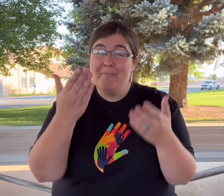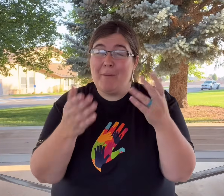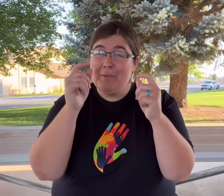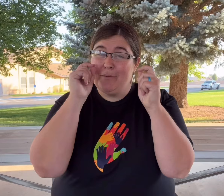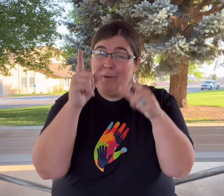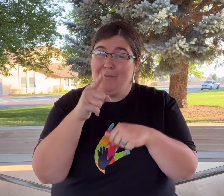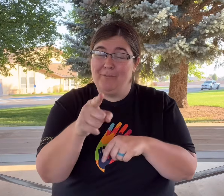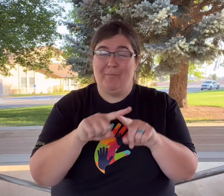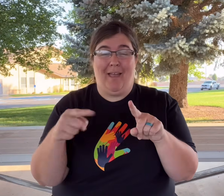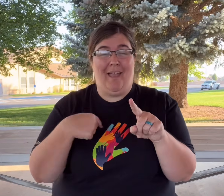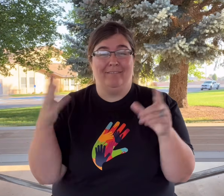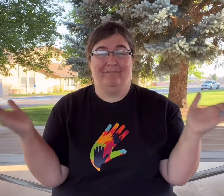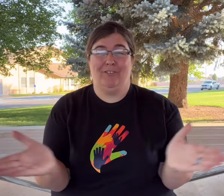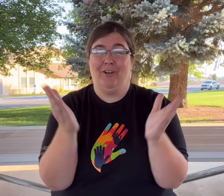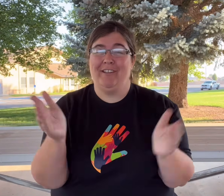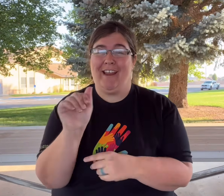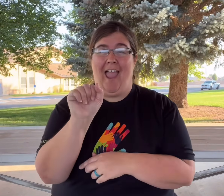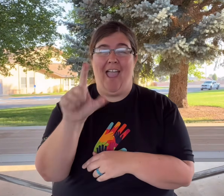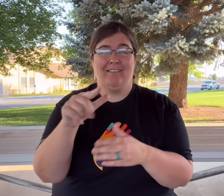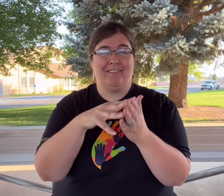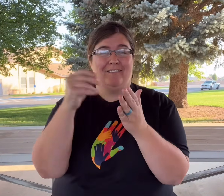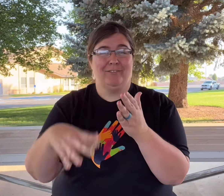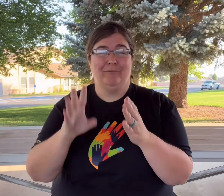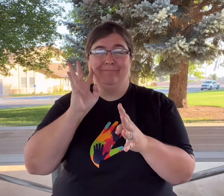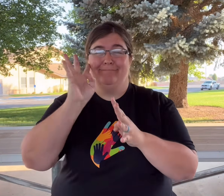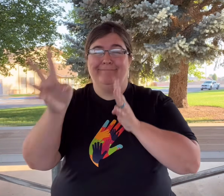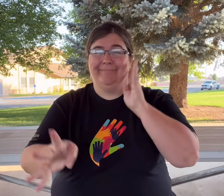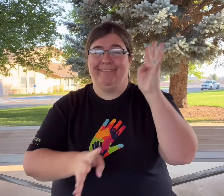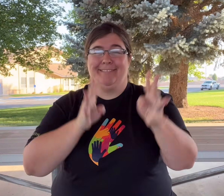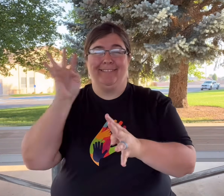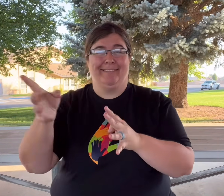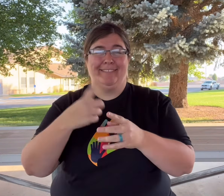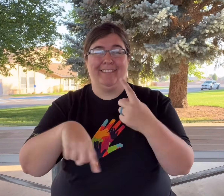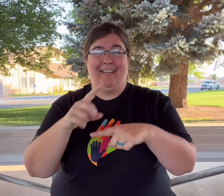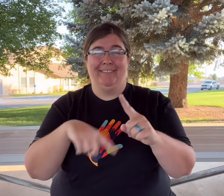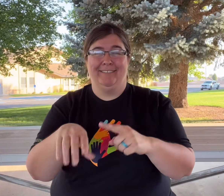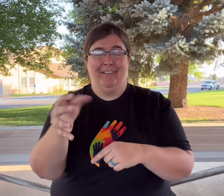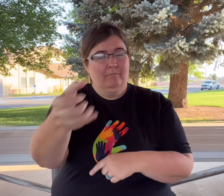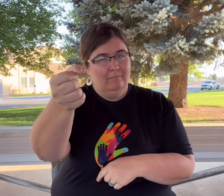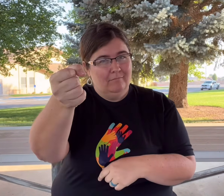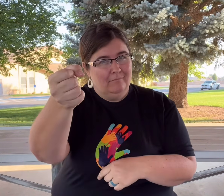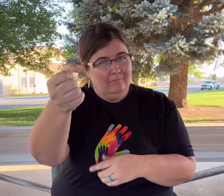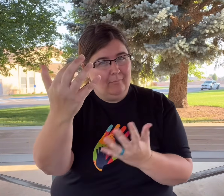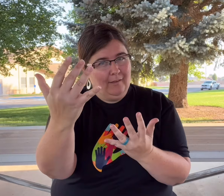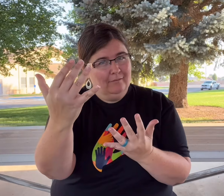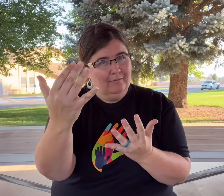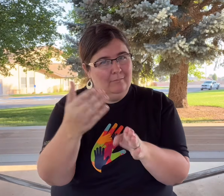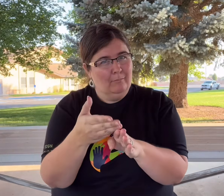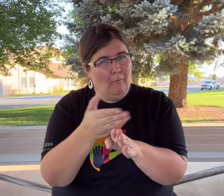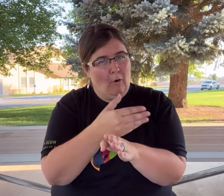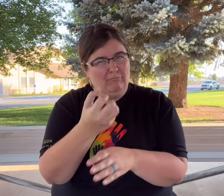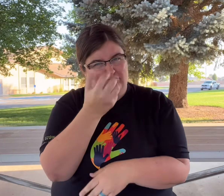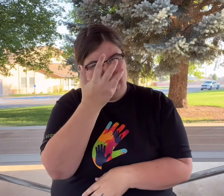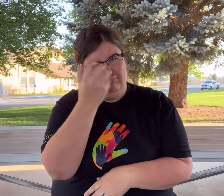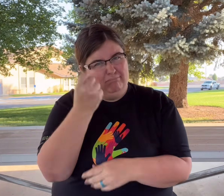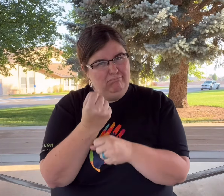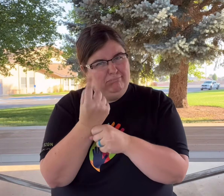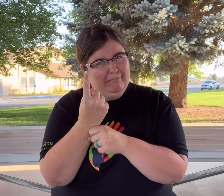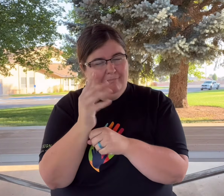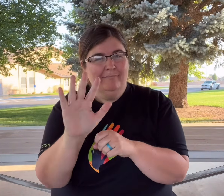on. It might surprise you, but I encourage ASL students to make up signs. Now wait, before you get angry or ticked off